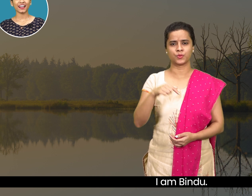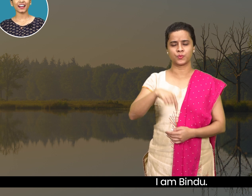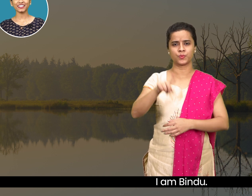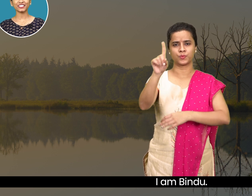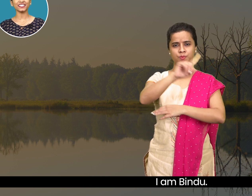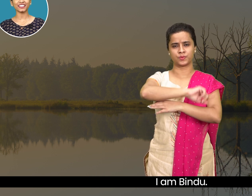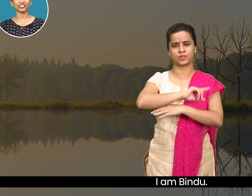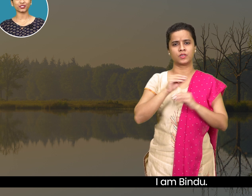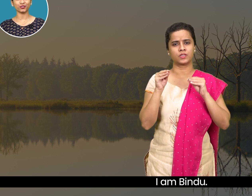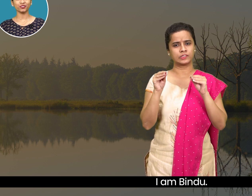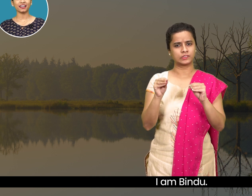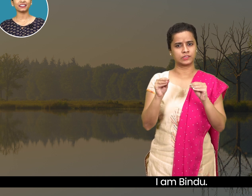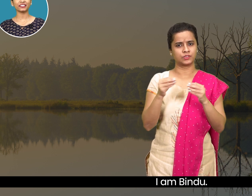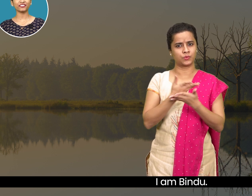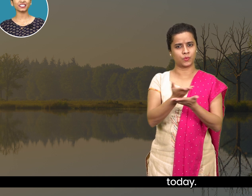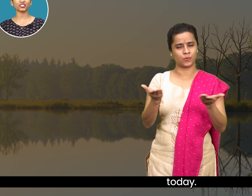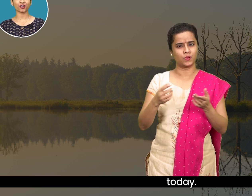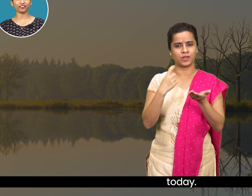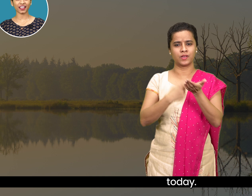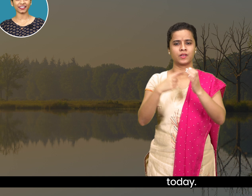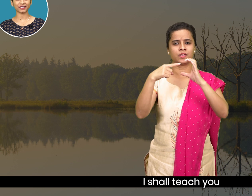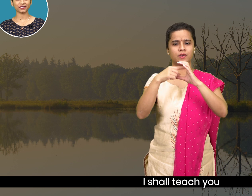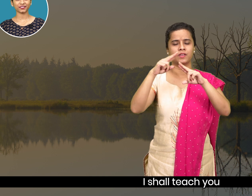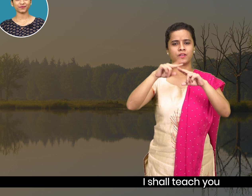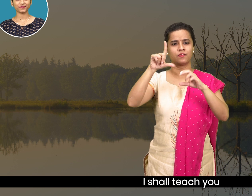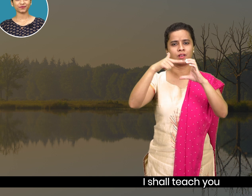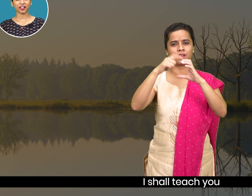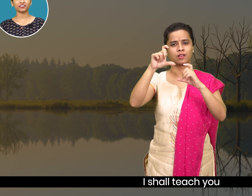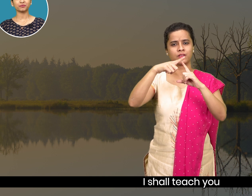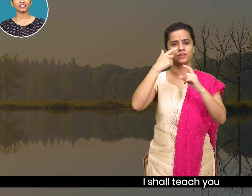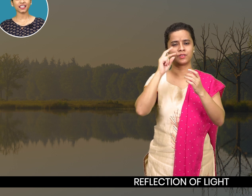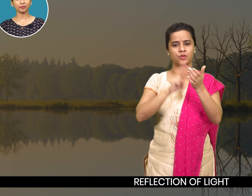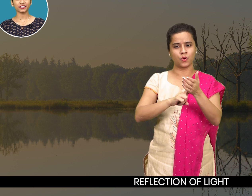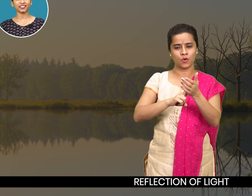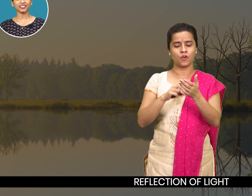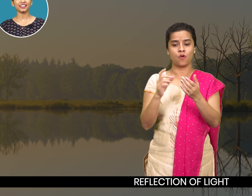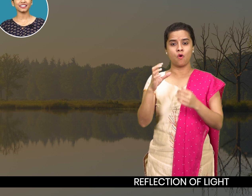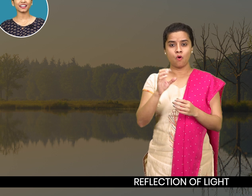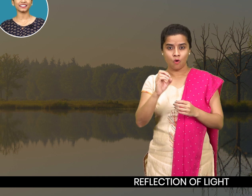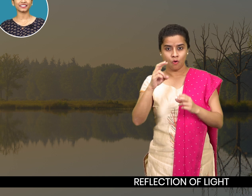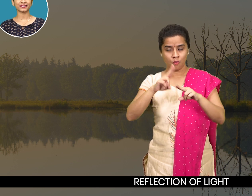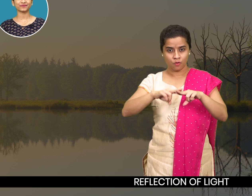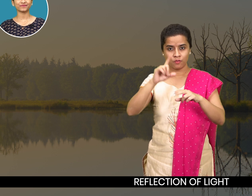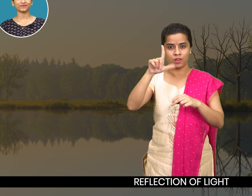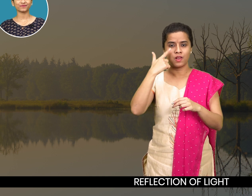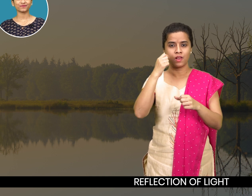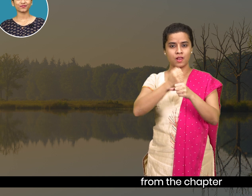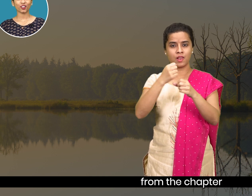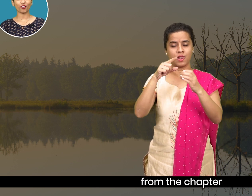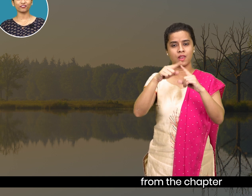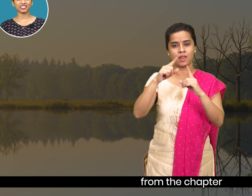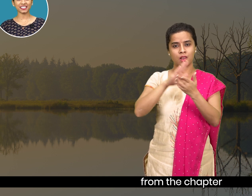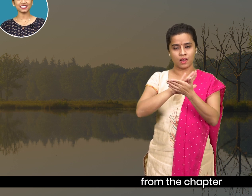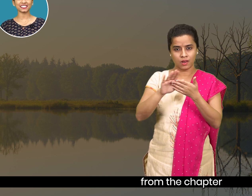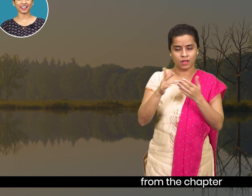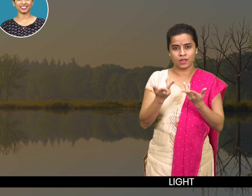Today I shall teach you reflection of light from the chapter Light